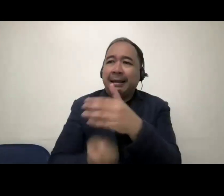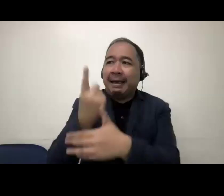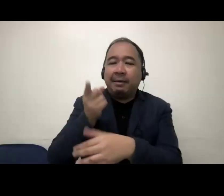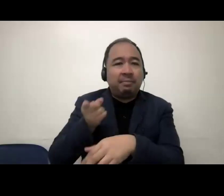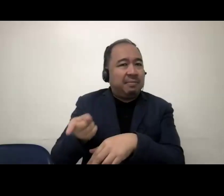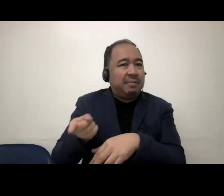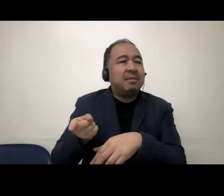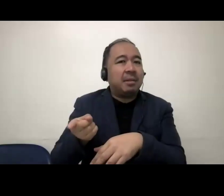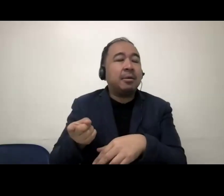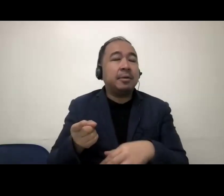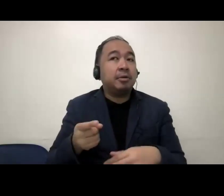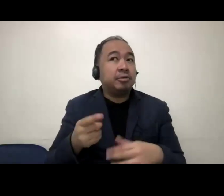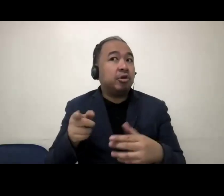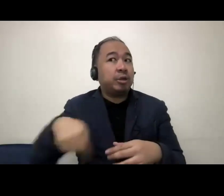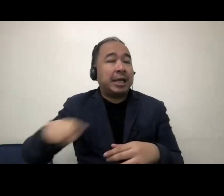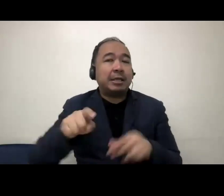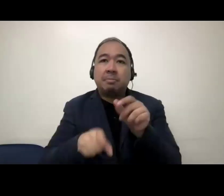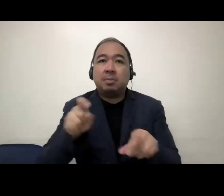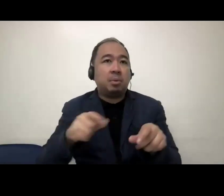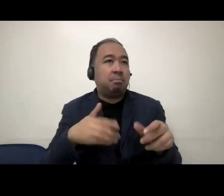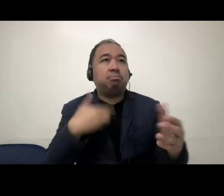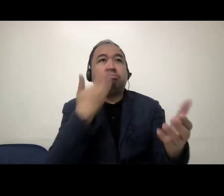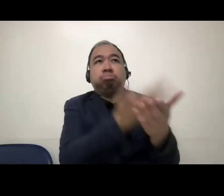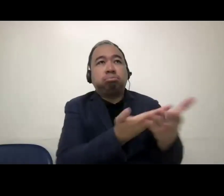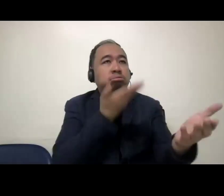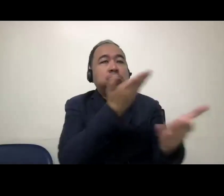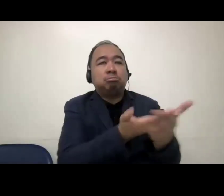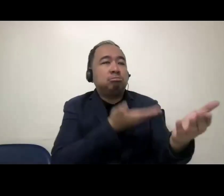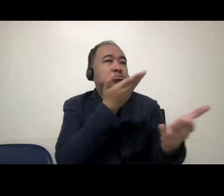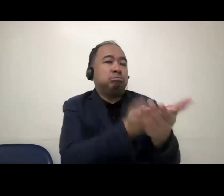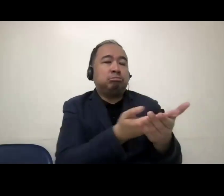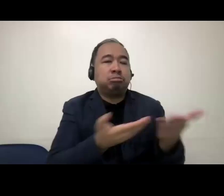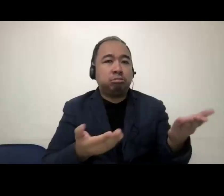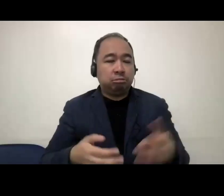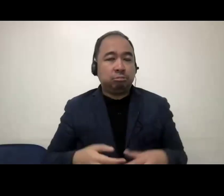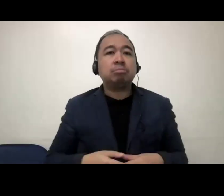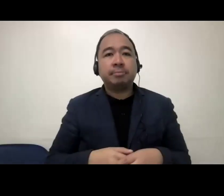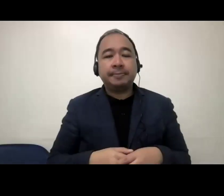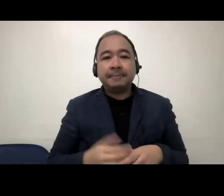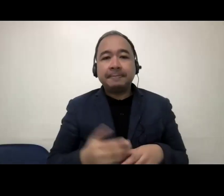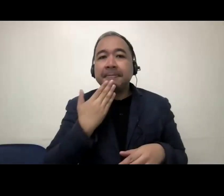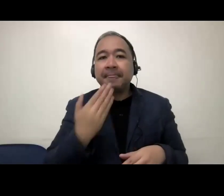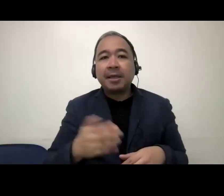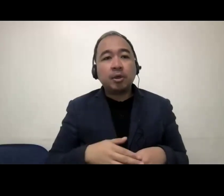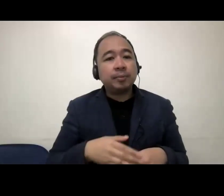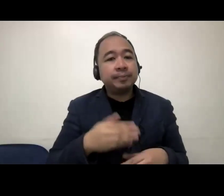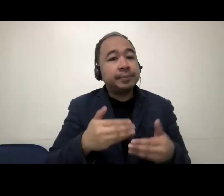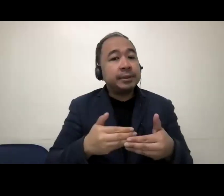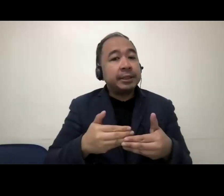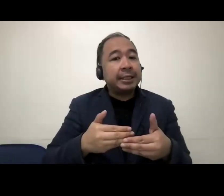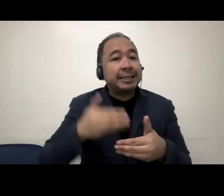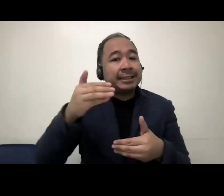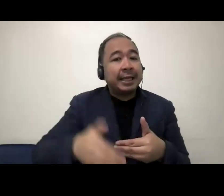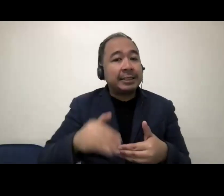as in like the proposal of the people. Thank you. Thank you, Pranab. Next, we have Indira Shrish from the